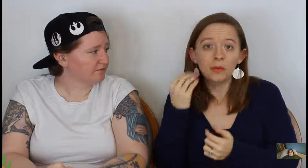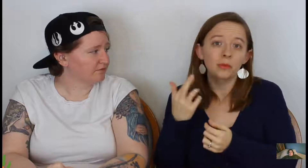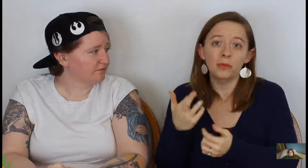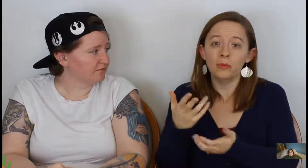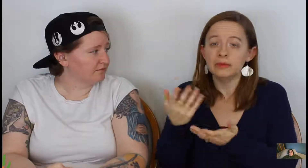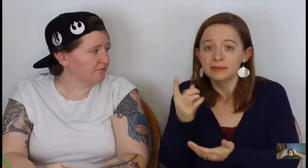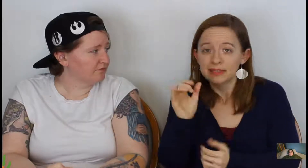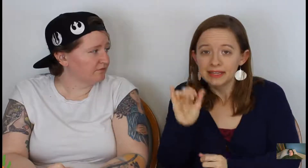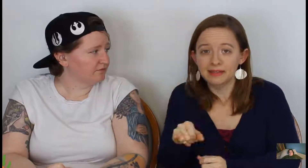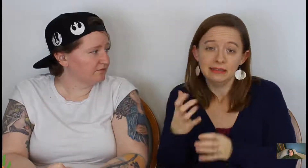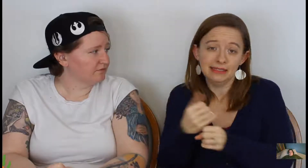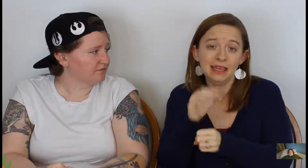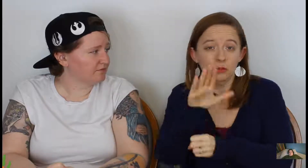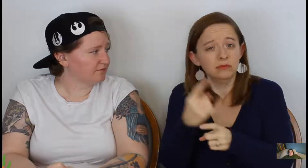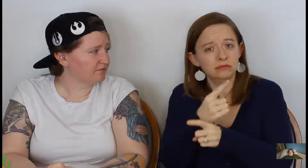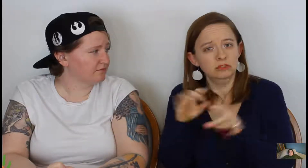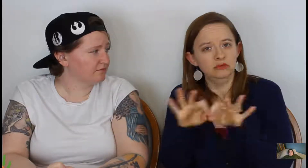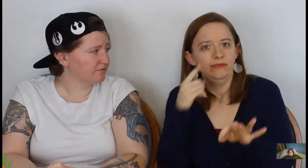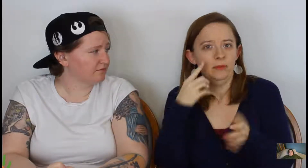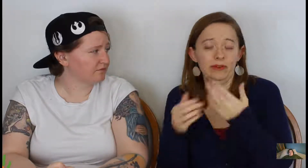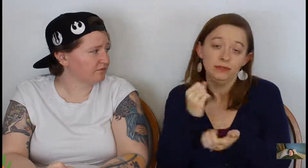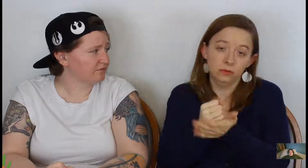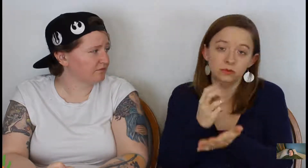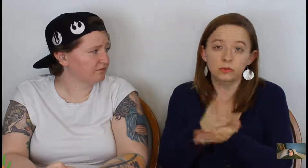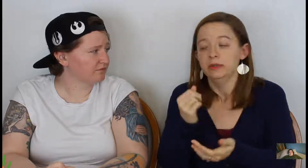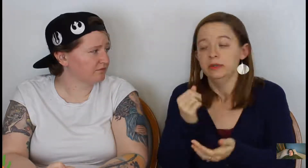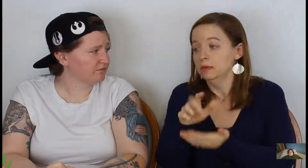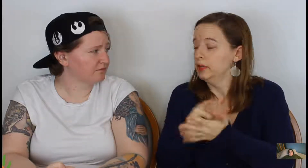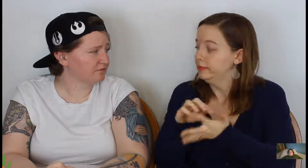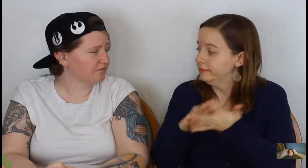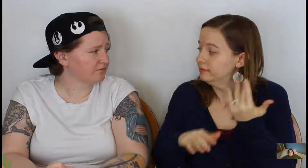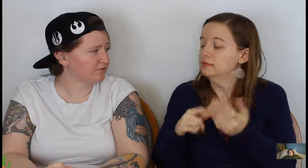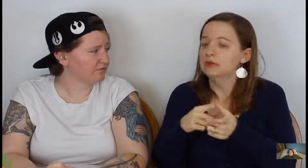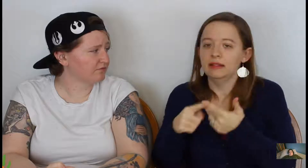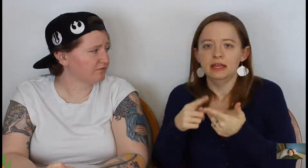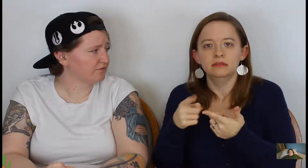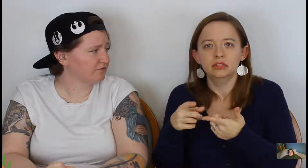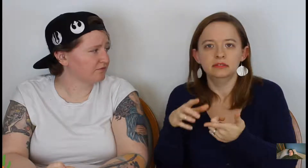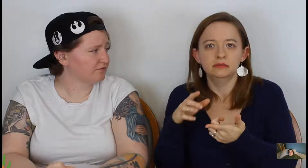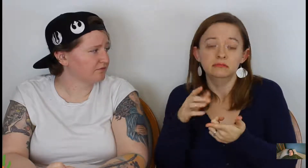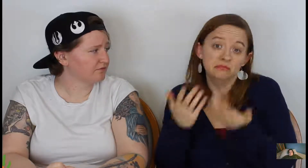with a group home or something like that, a regular degree or social work,